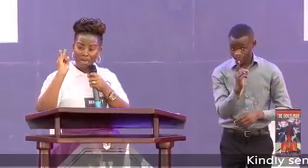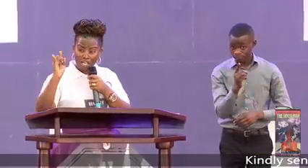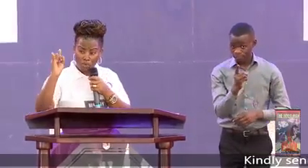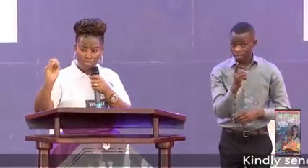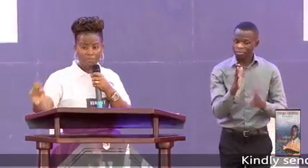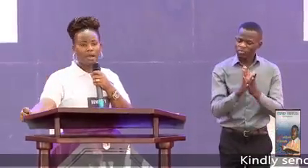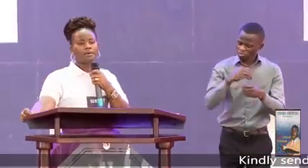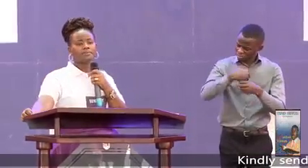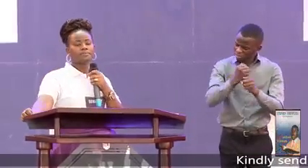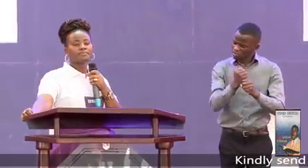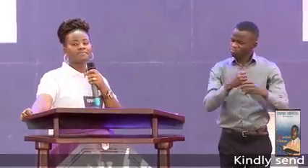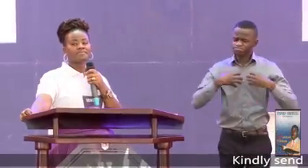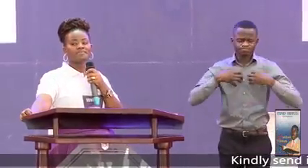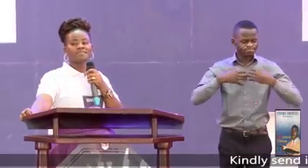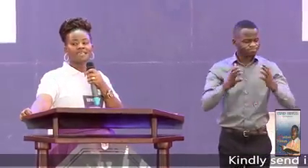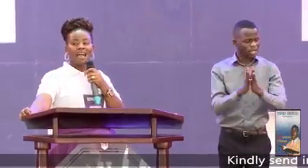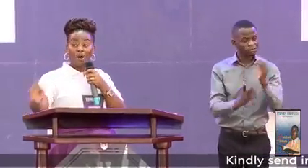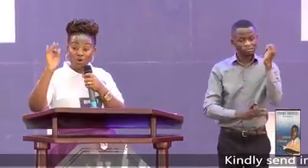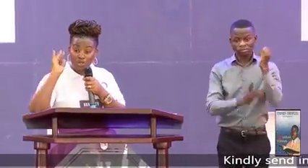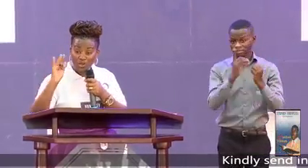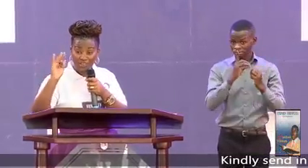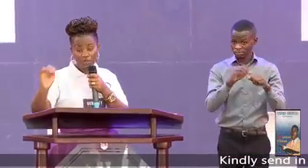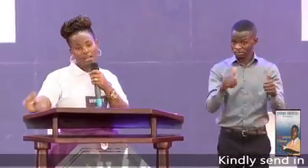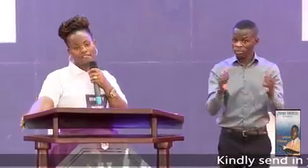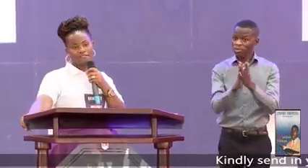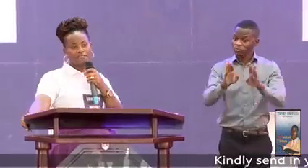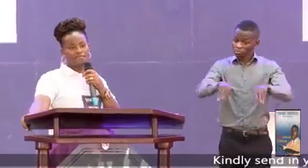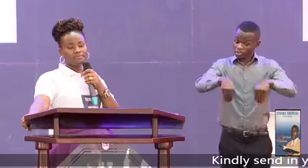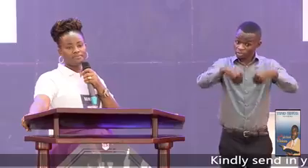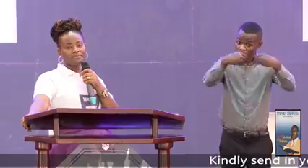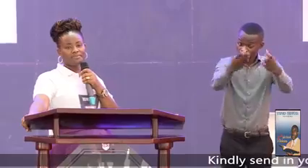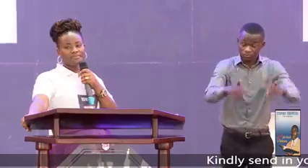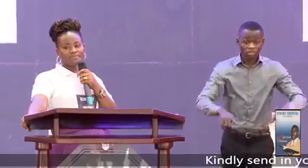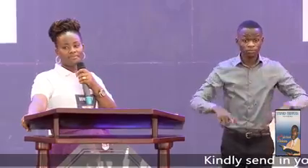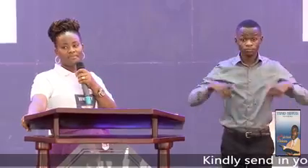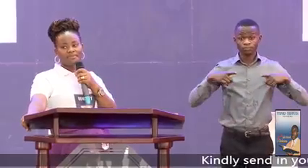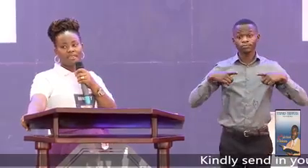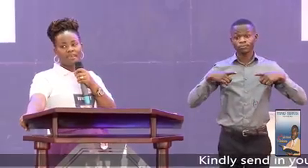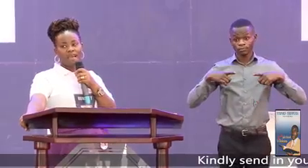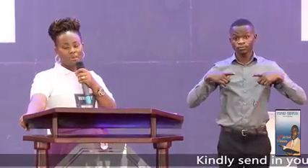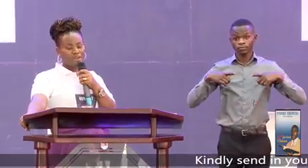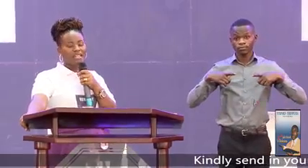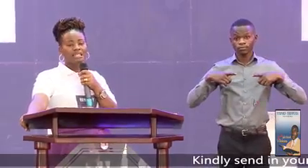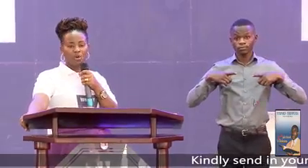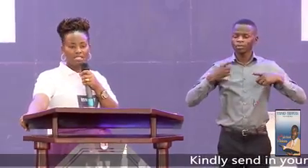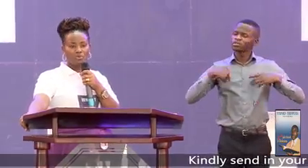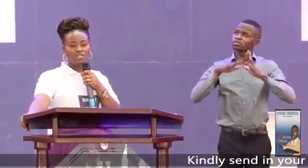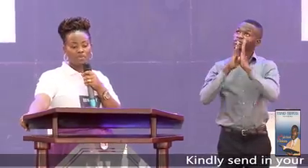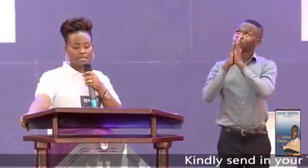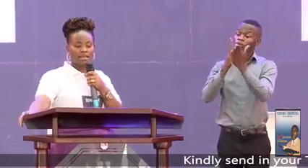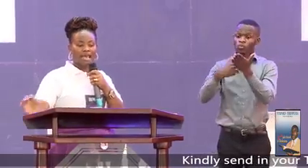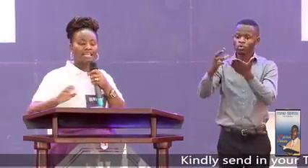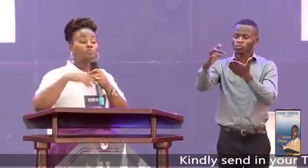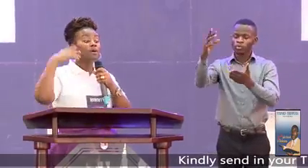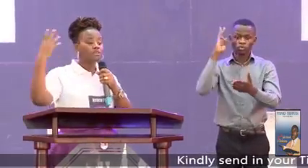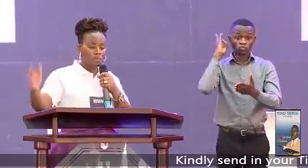I will make you prosper. Njakukulaakulanya. I will also give you life. Era njakuwa obulamu. I pray that the Holy Spirit